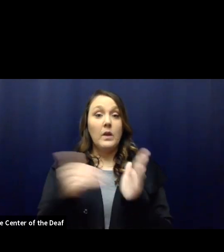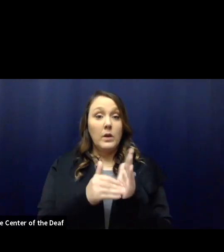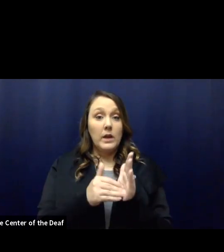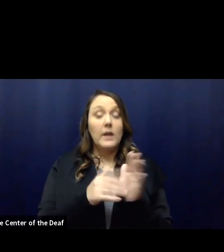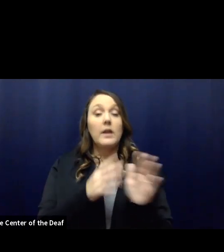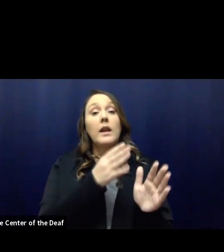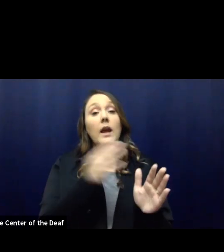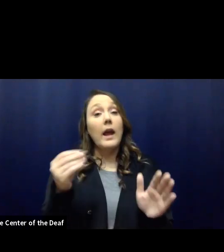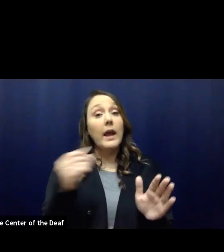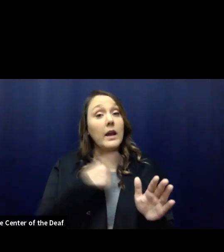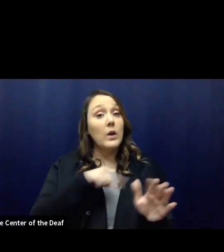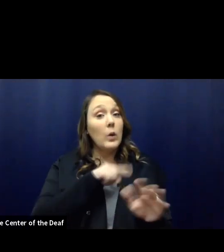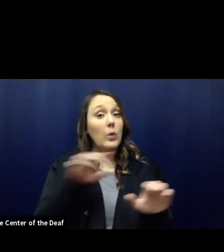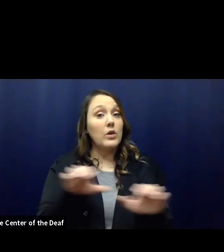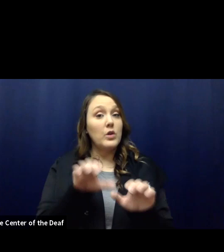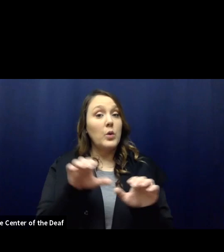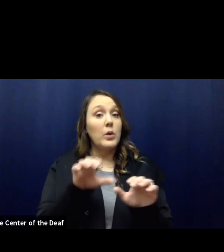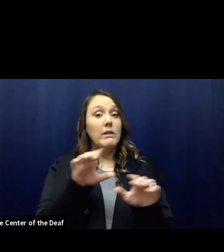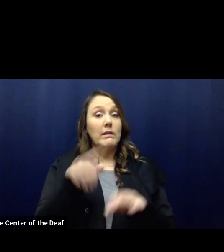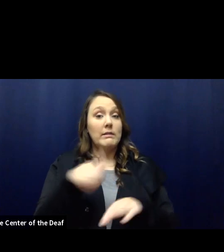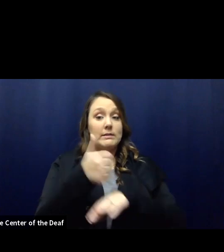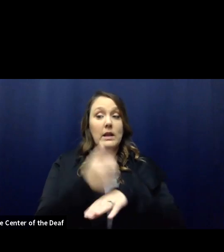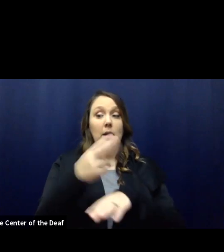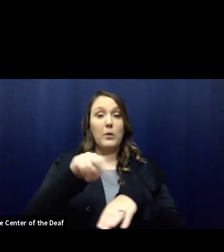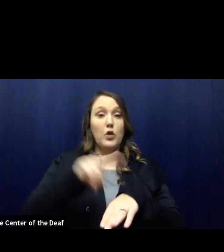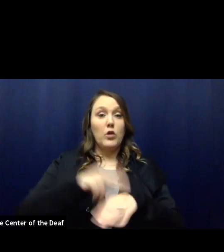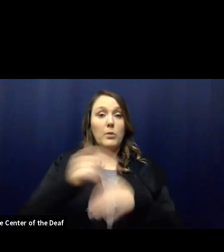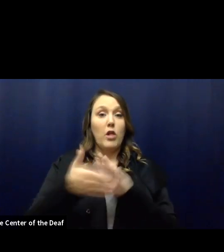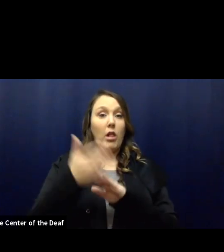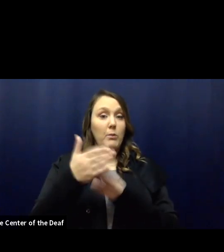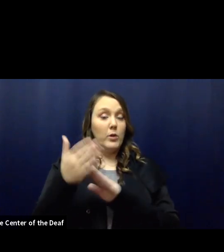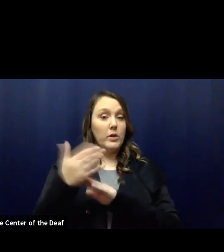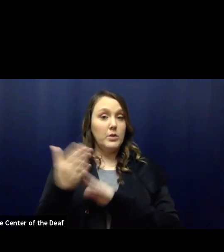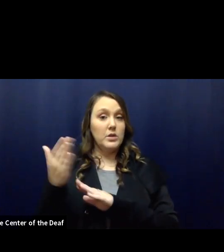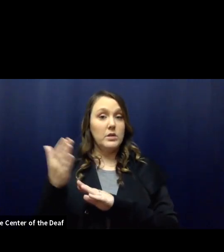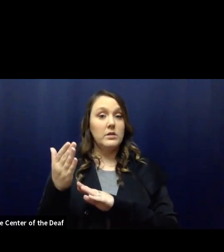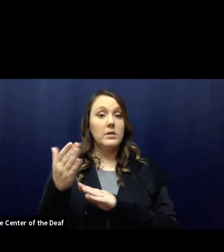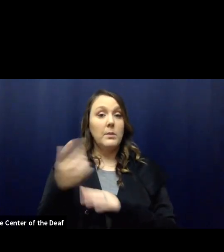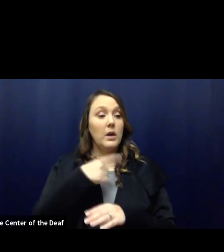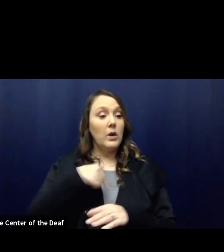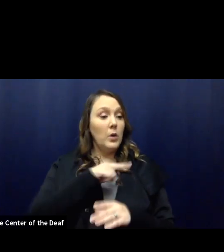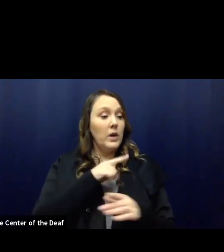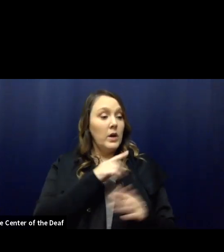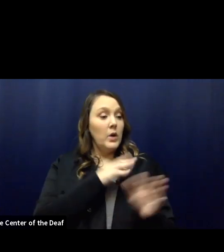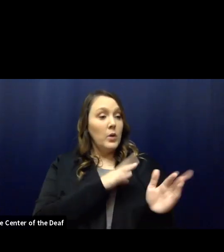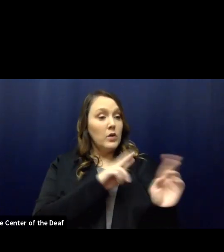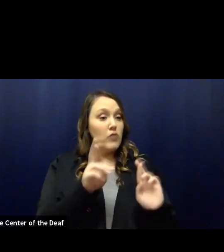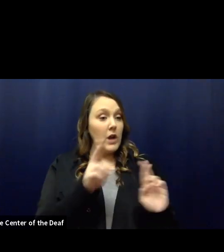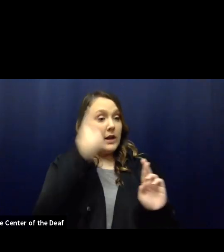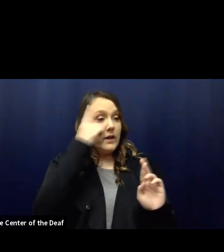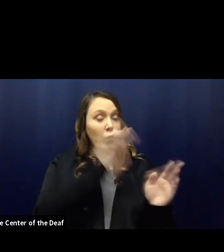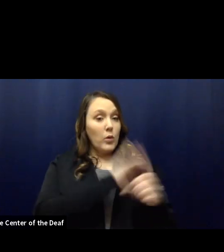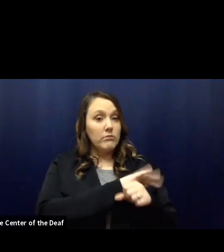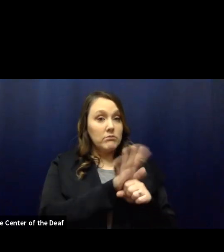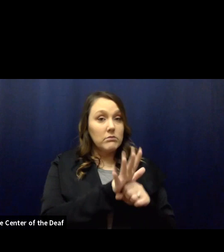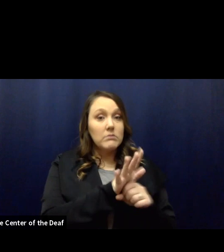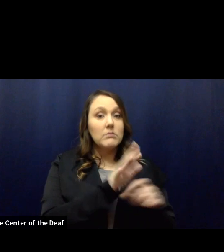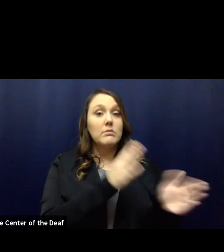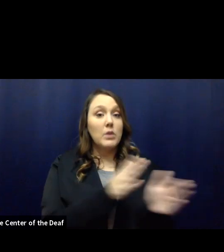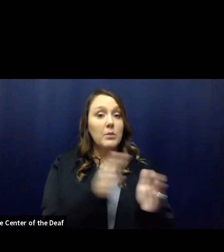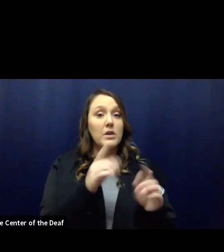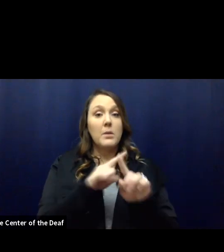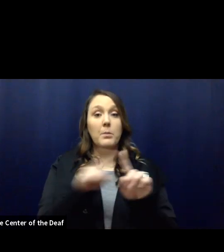we're doing this in the setting of normal operations, which, we have a precedent for COVID and COVID preparation, but we don't have a precedent for